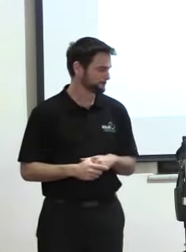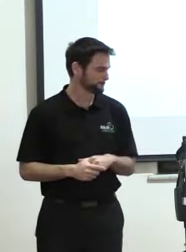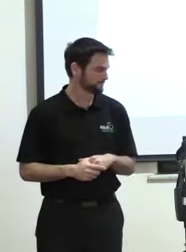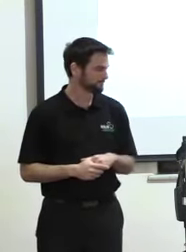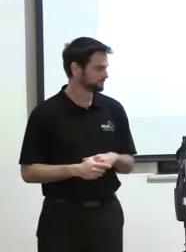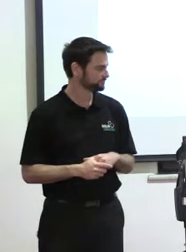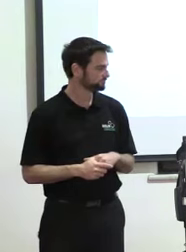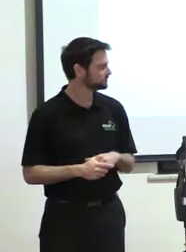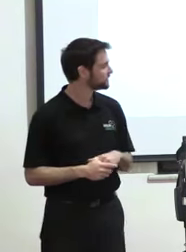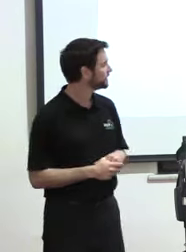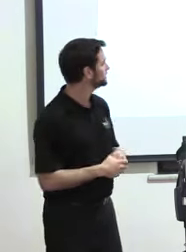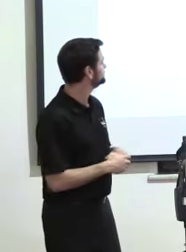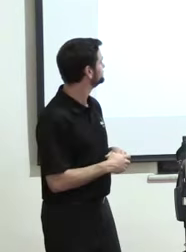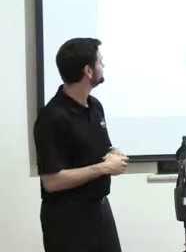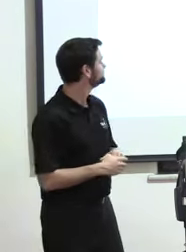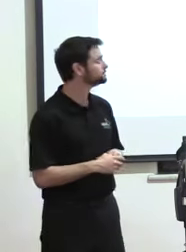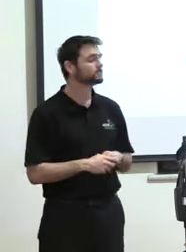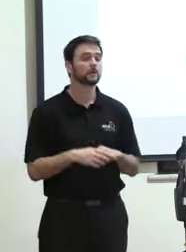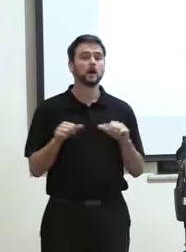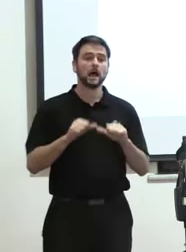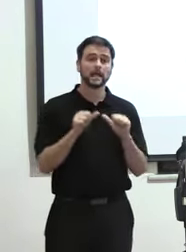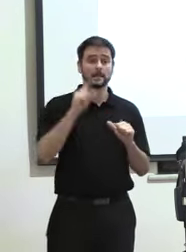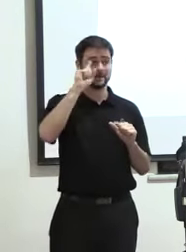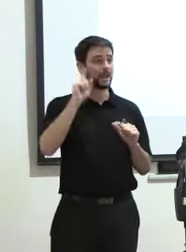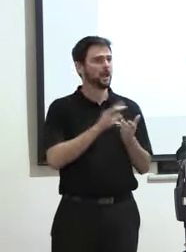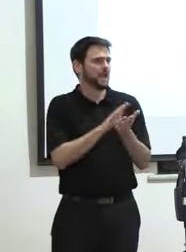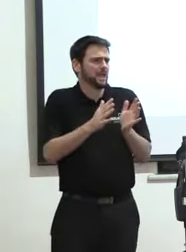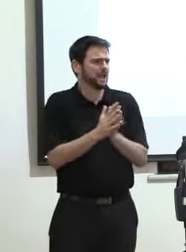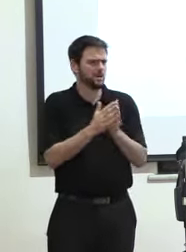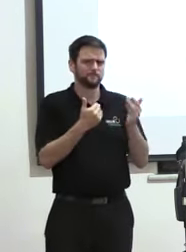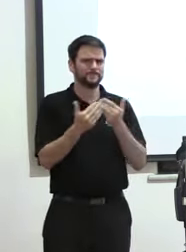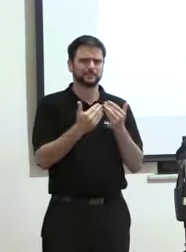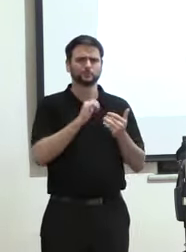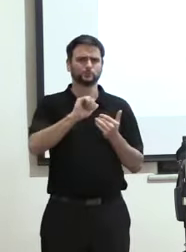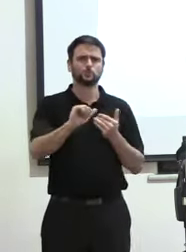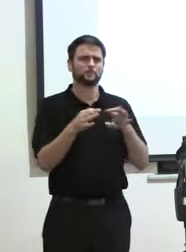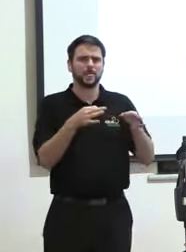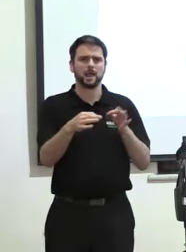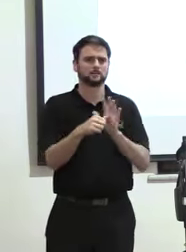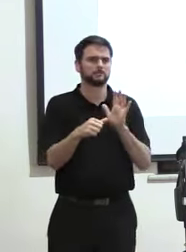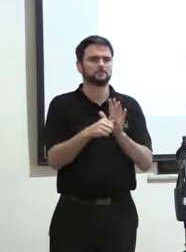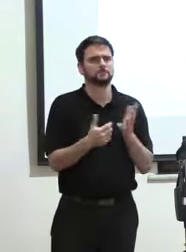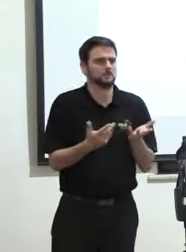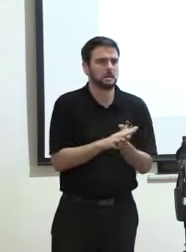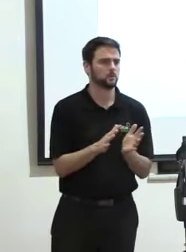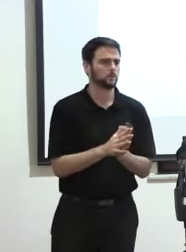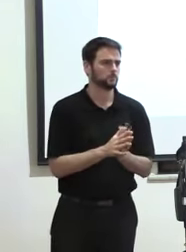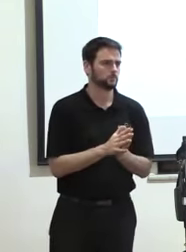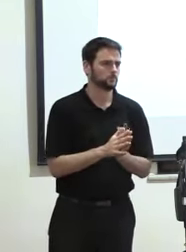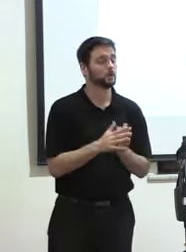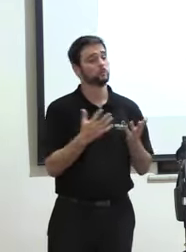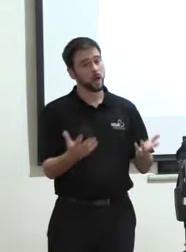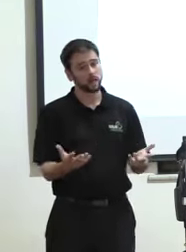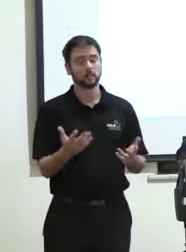So I'm going to go through the actual methods of plan management. So the most common